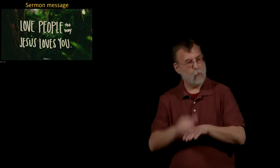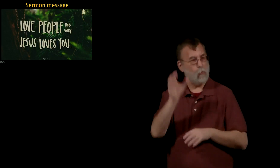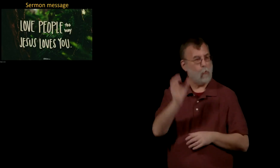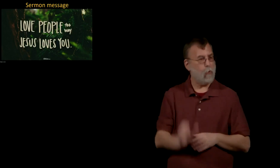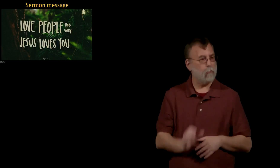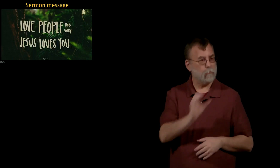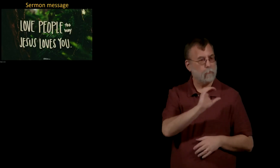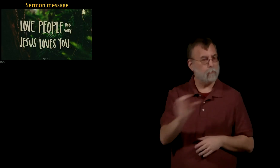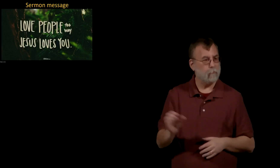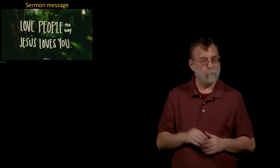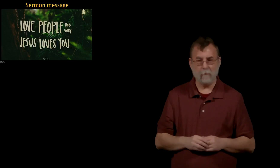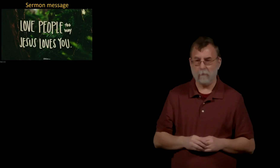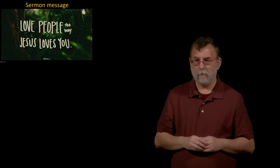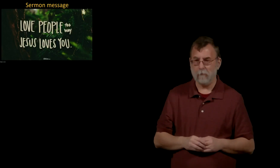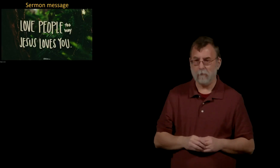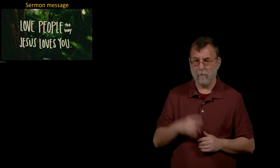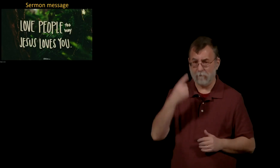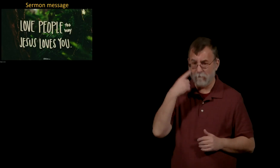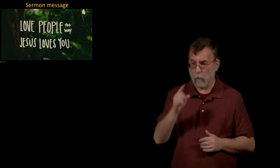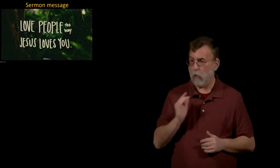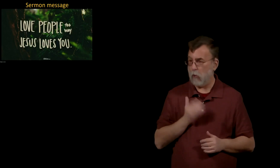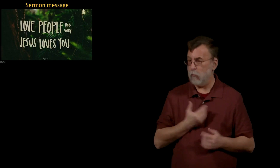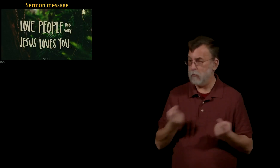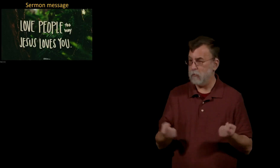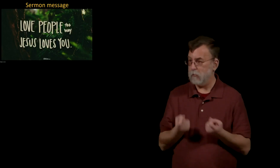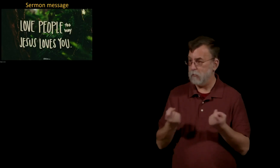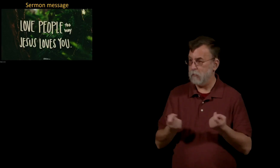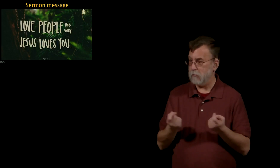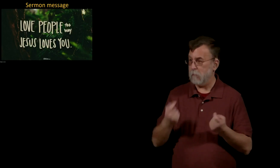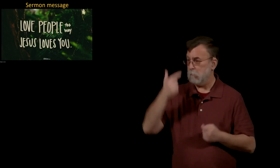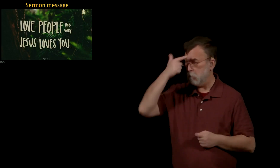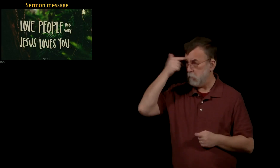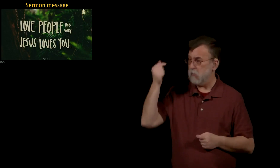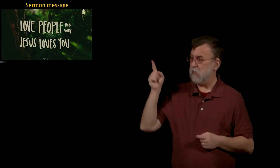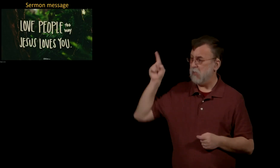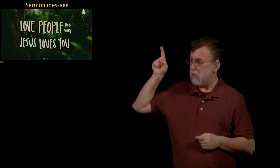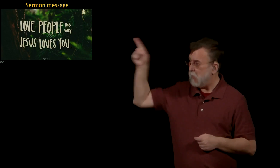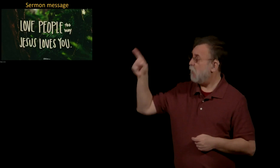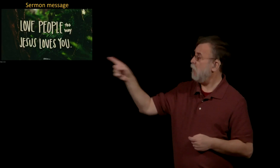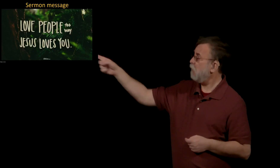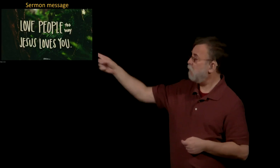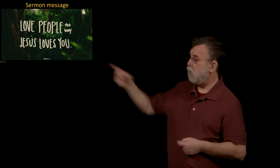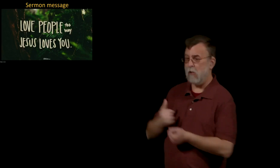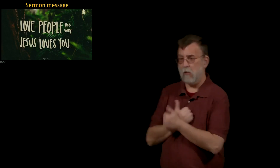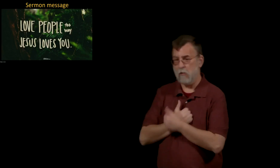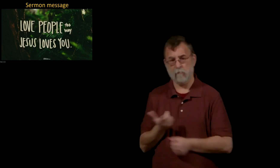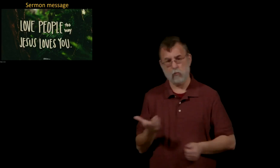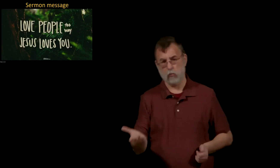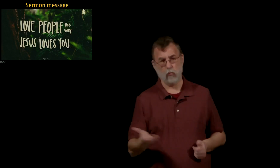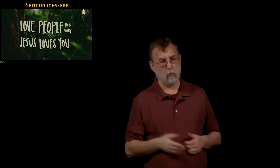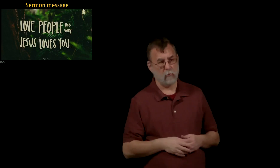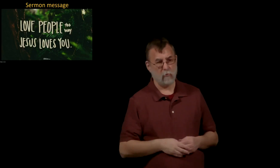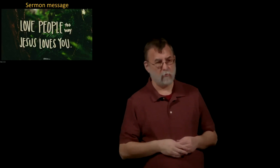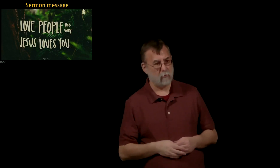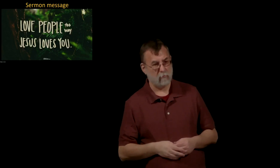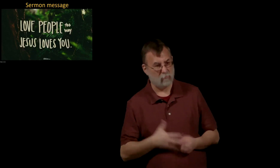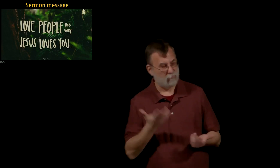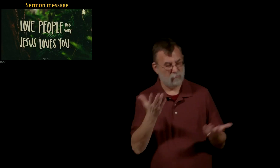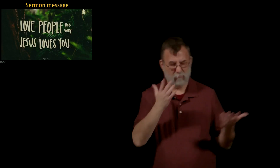Jesus died on the cross for our sins because he loves you,